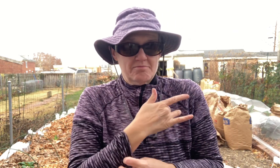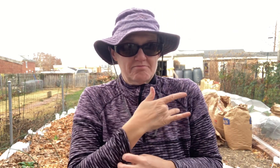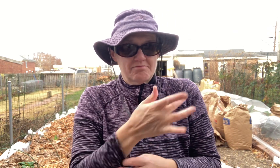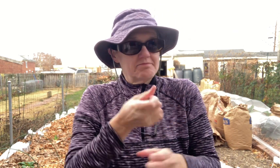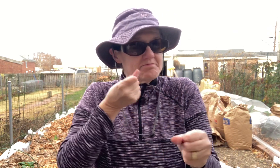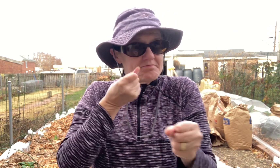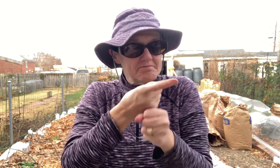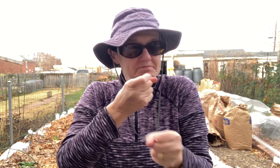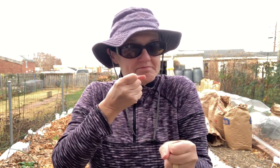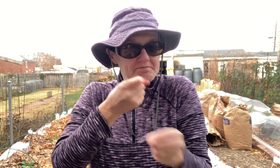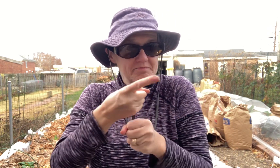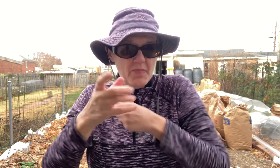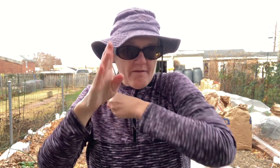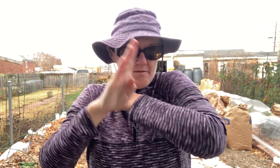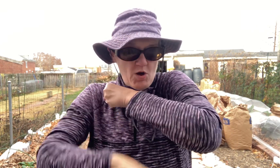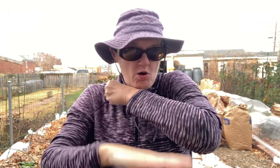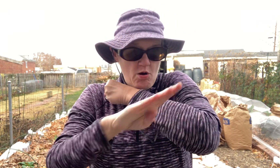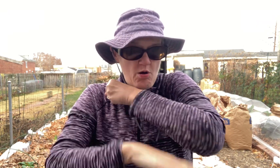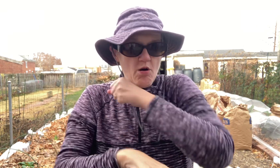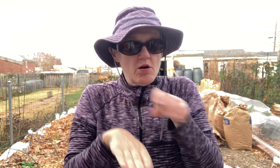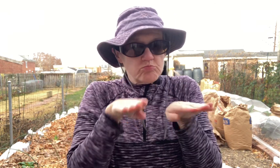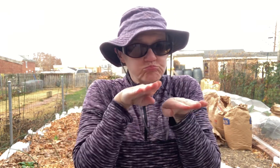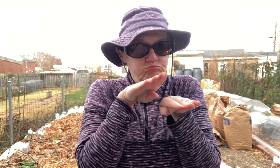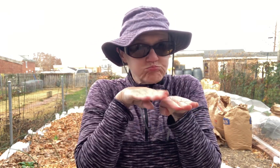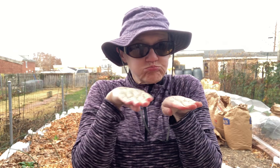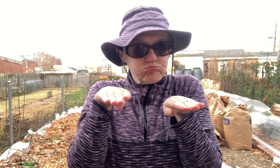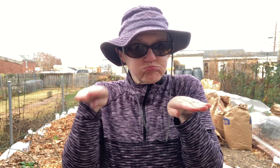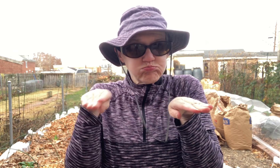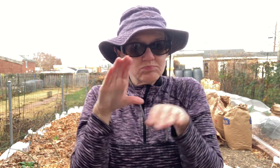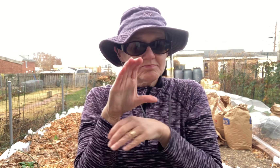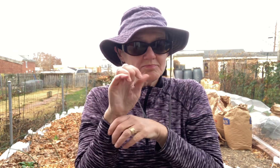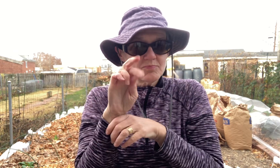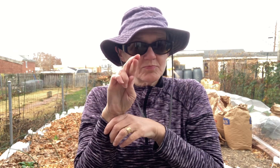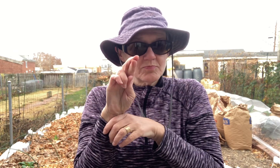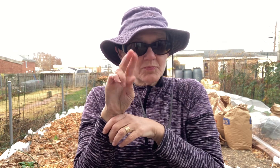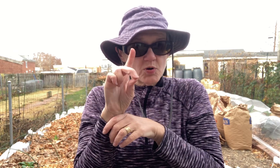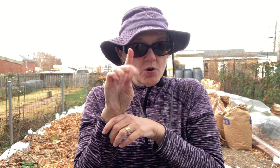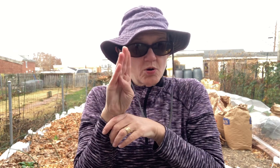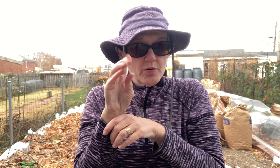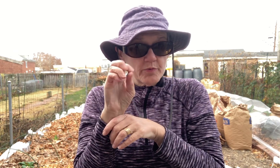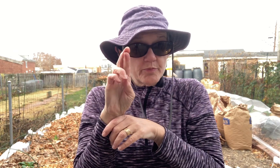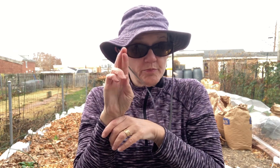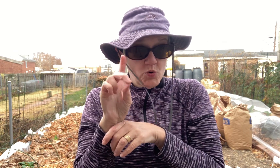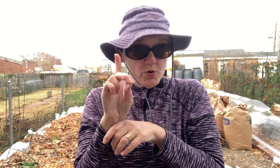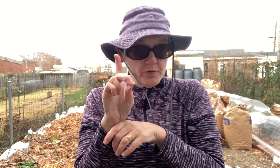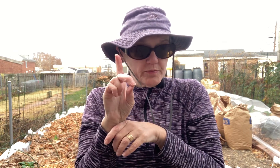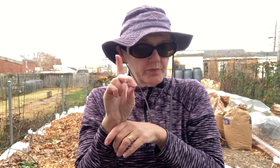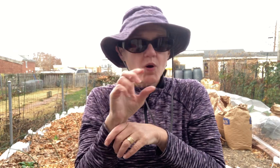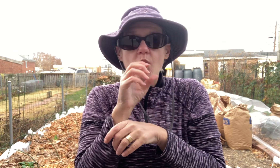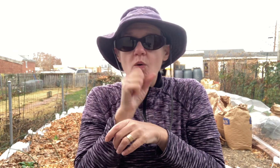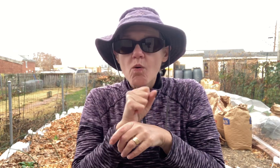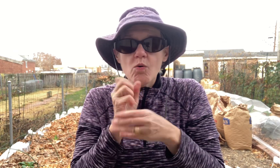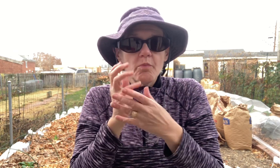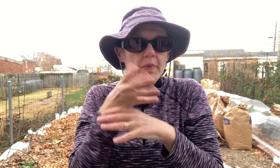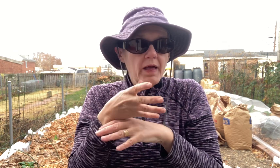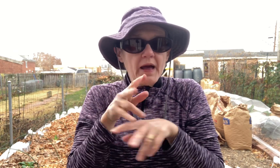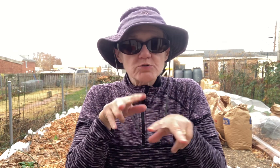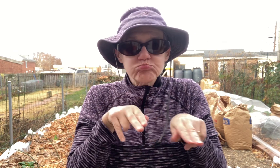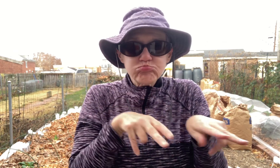So typically in the fall every year, I lay down cardboard. And then I leave the old